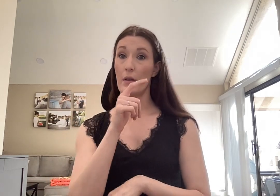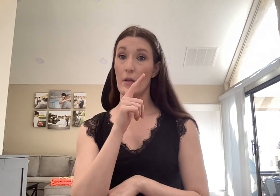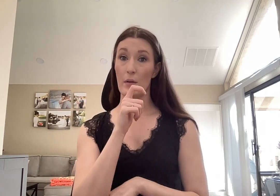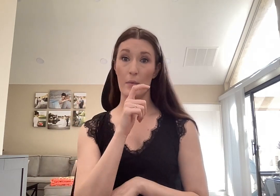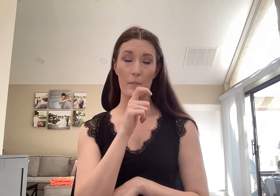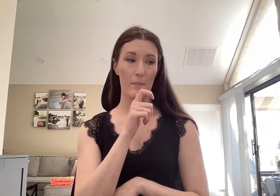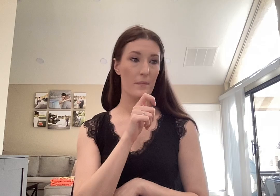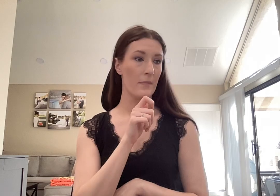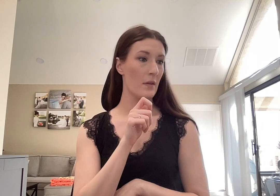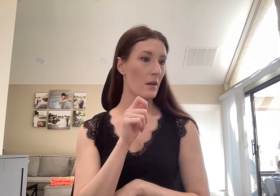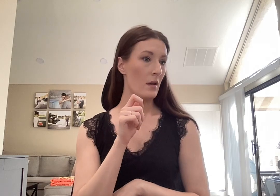Who?